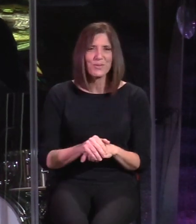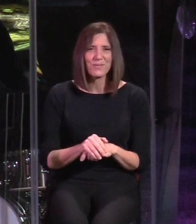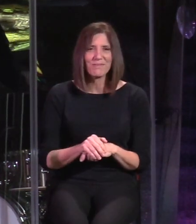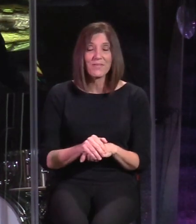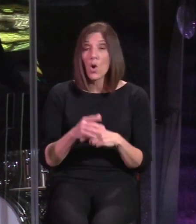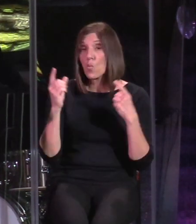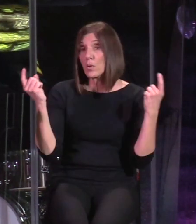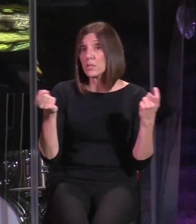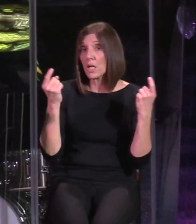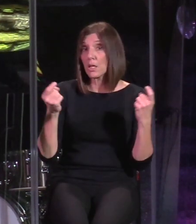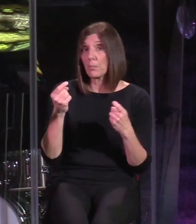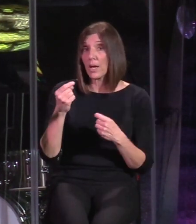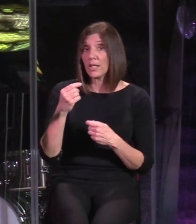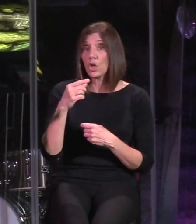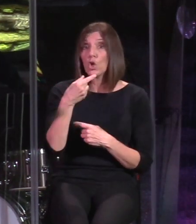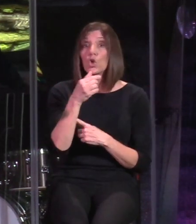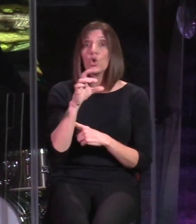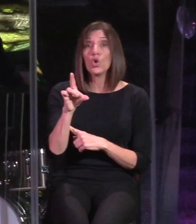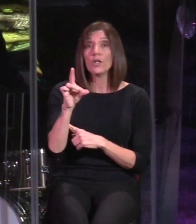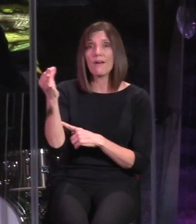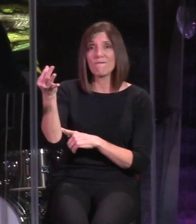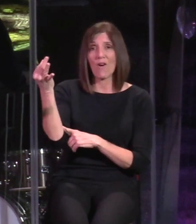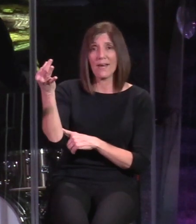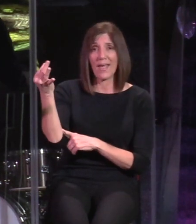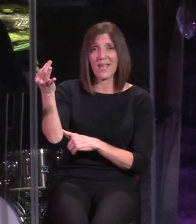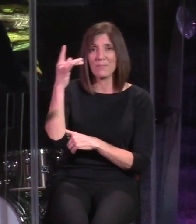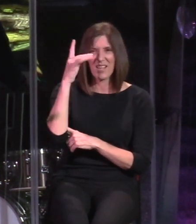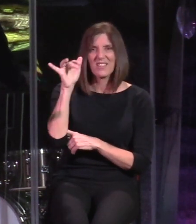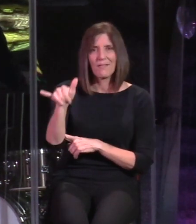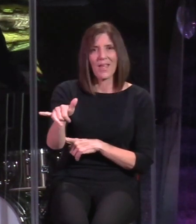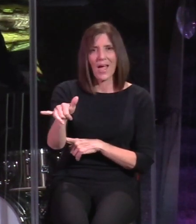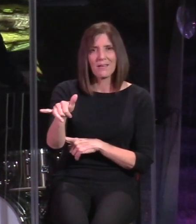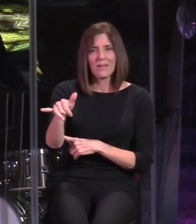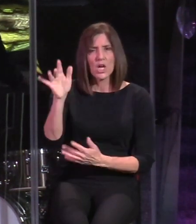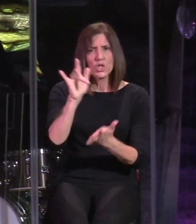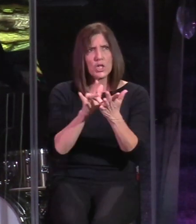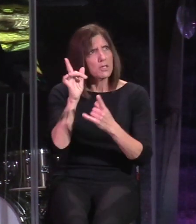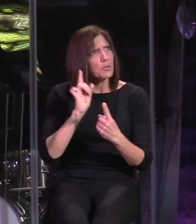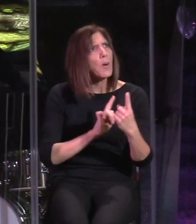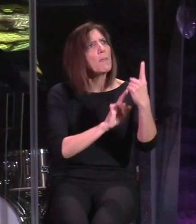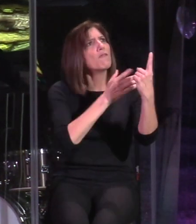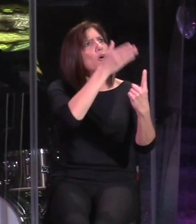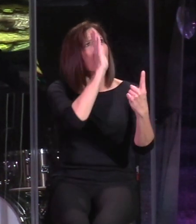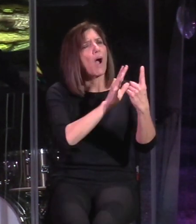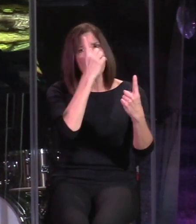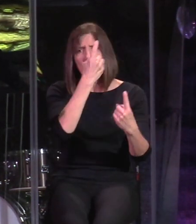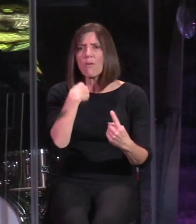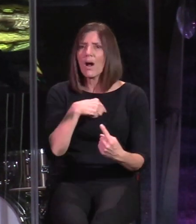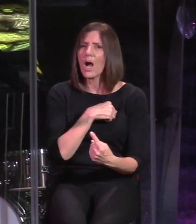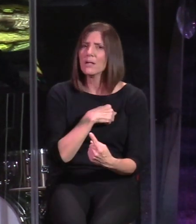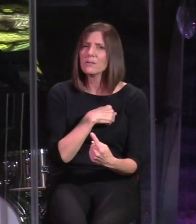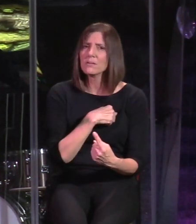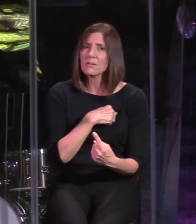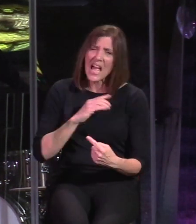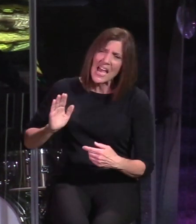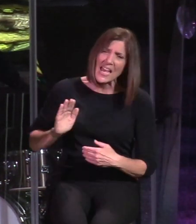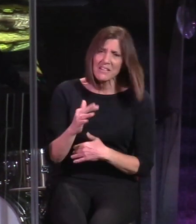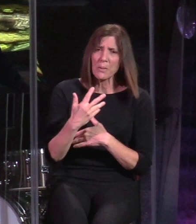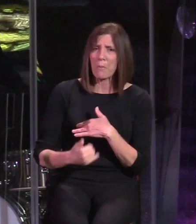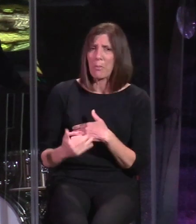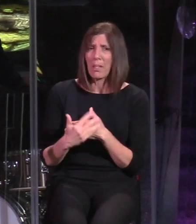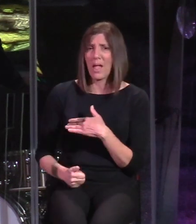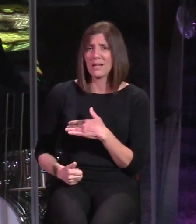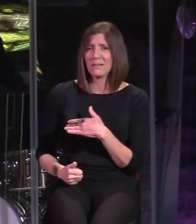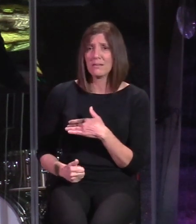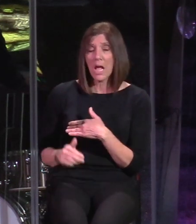We have an intercessor who went straight into heaven to plead with God on our behalf. And he has done so by his own blood, after having